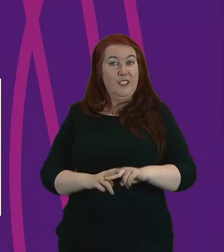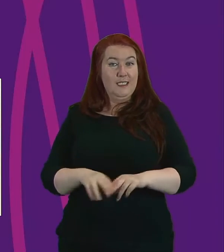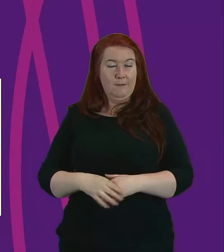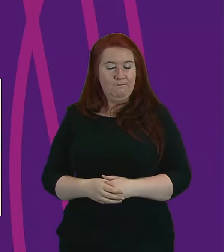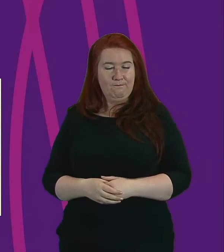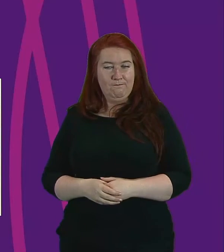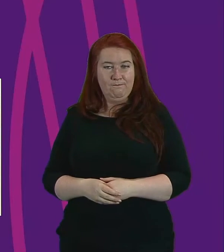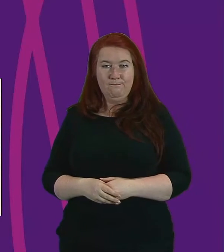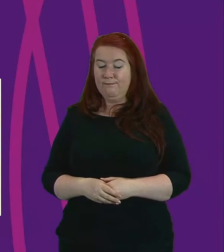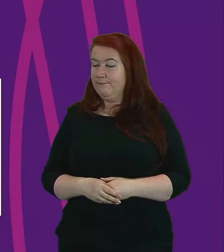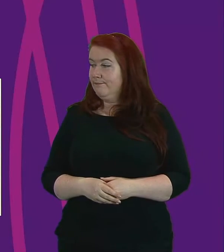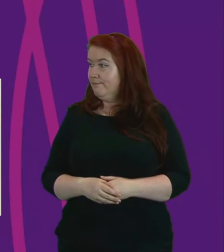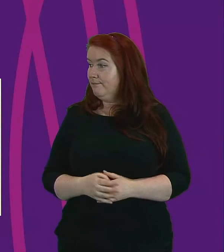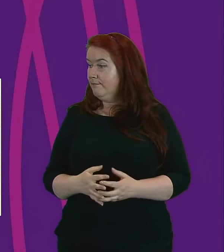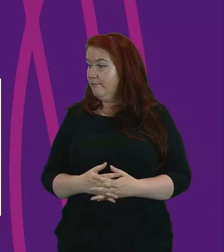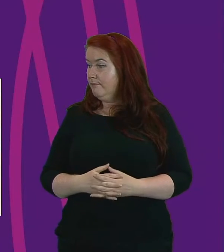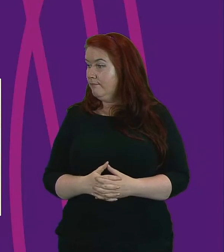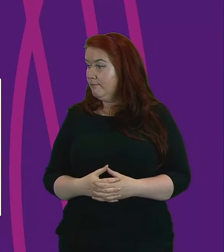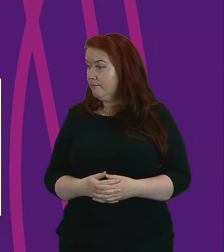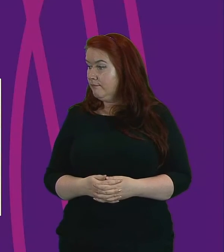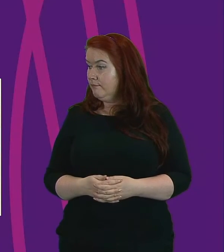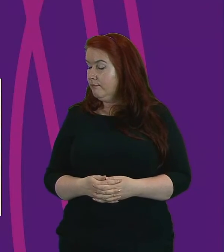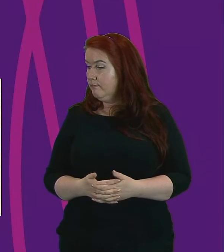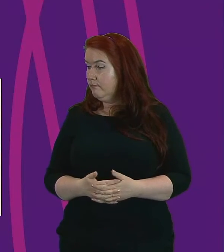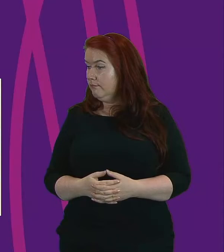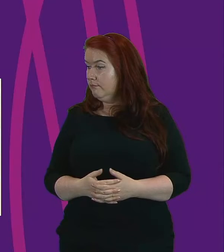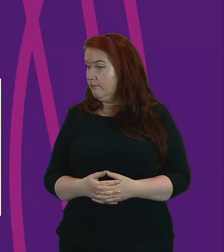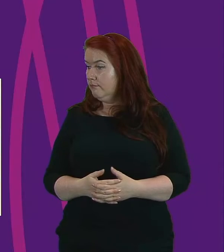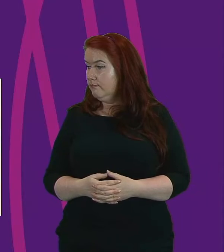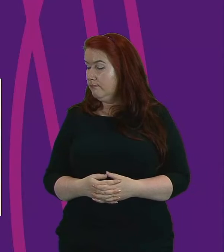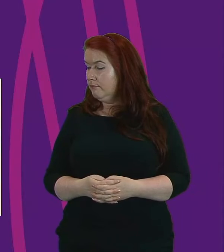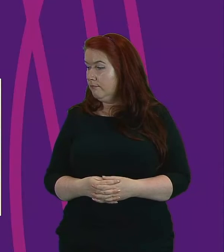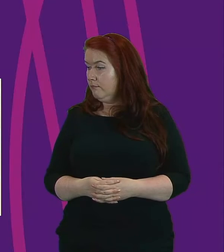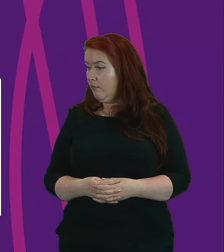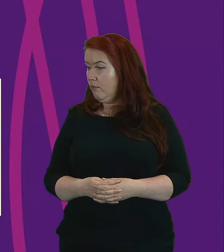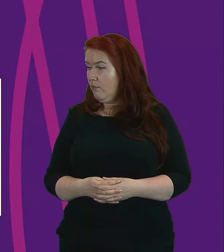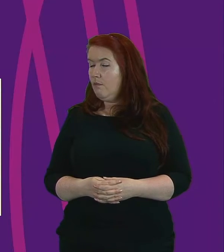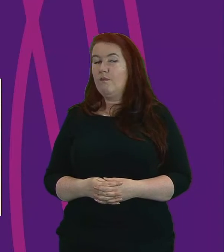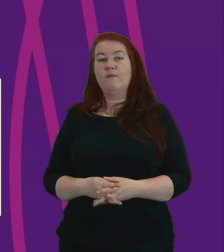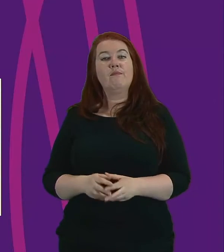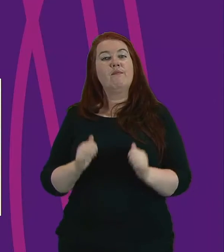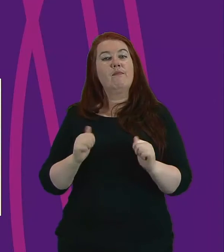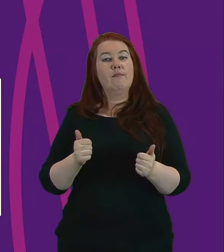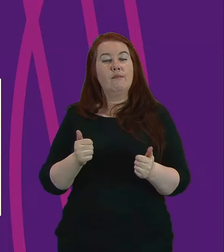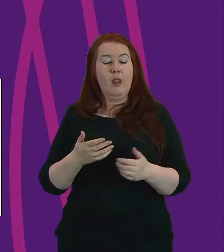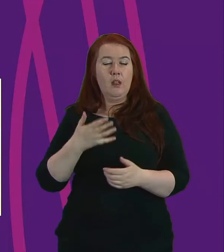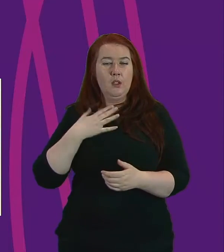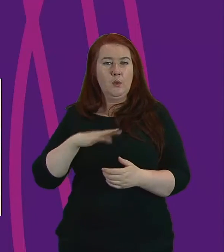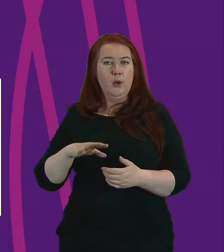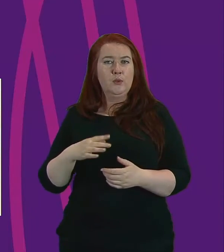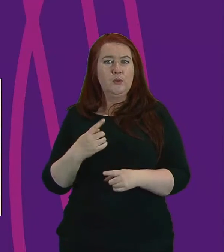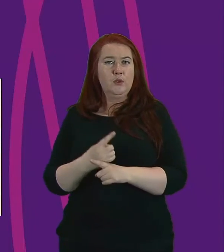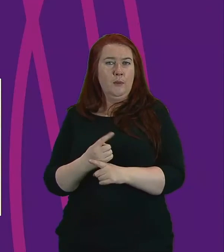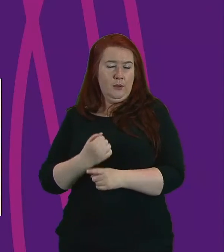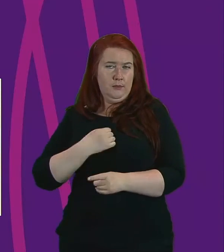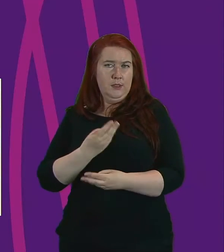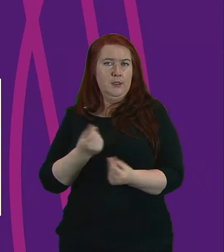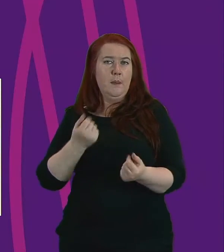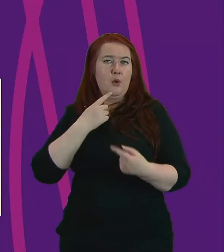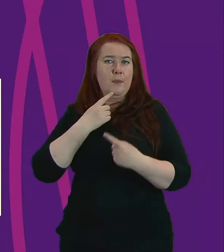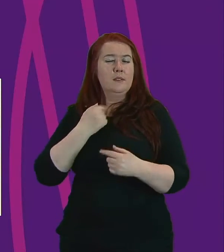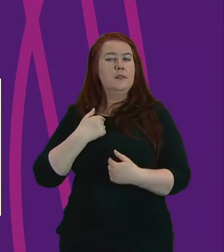Fraser, please. Thank you, Presiding Officer. I'd just like to start by referencing some comments I made in a debate here just 3 weeks ago when we